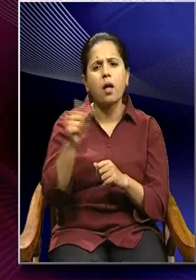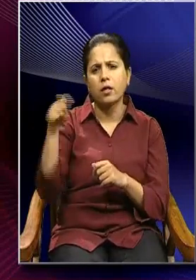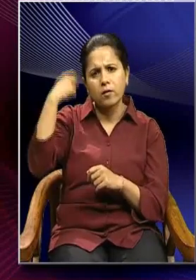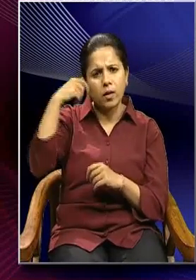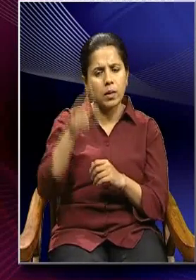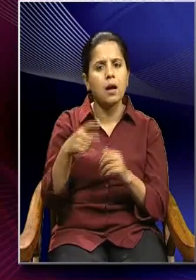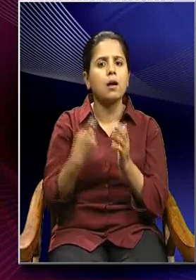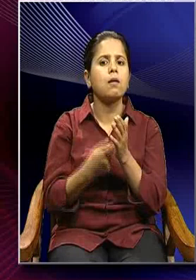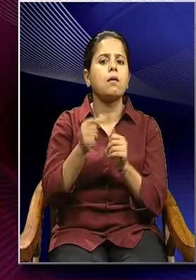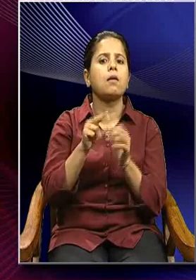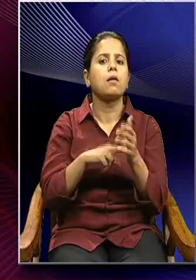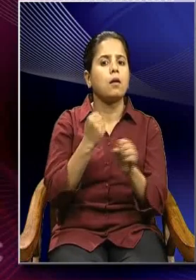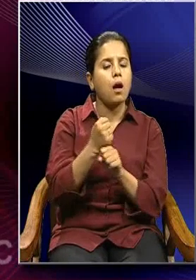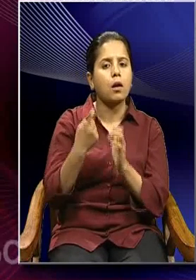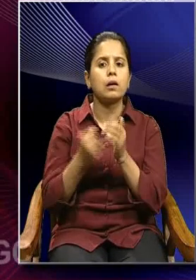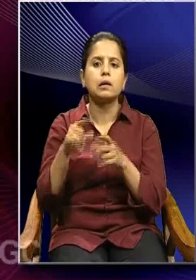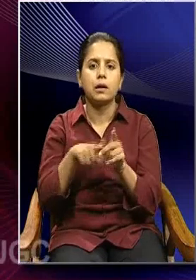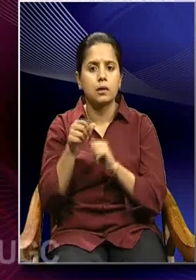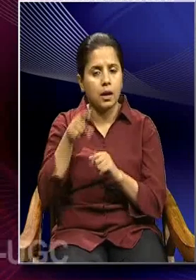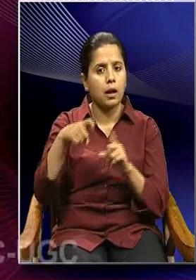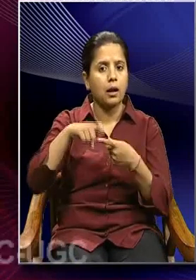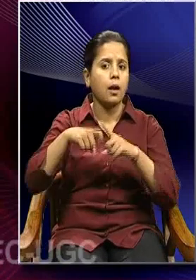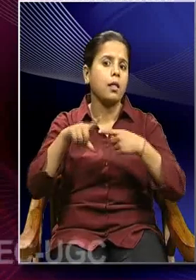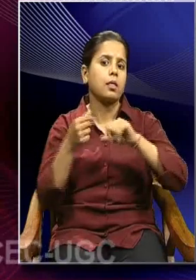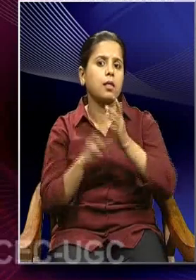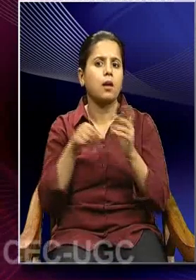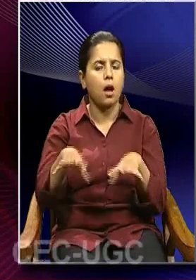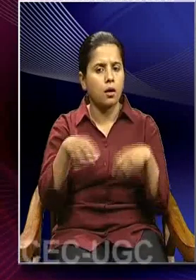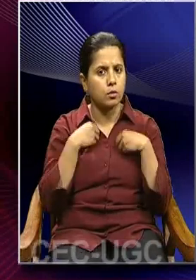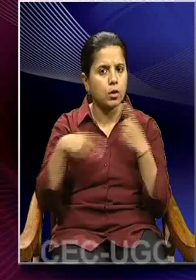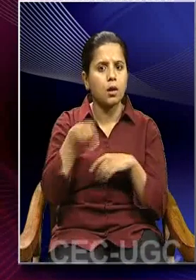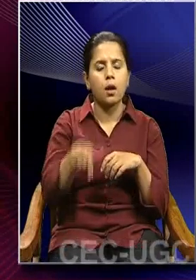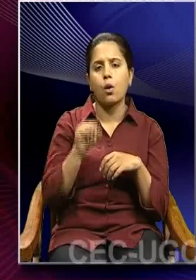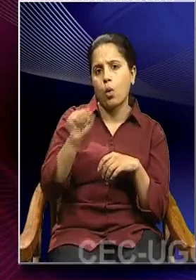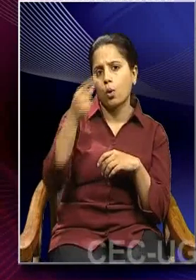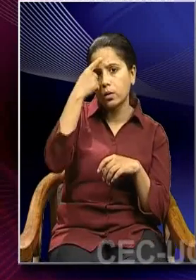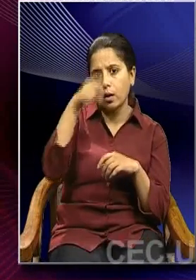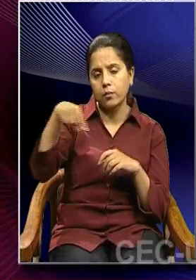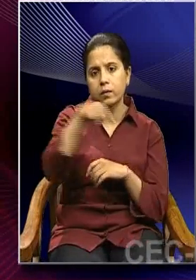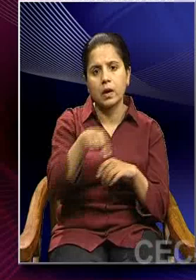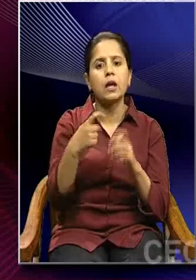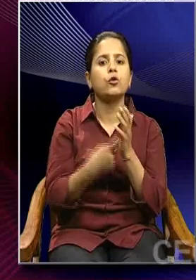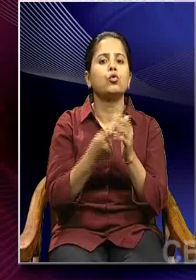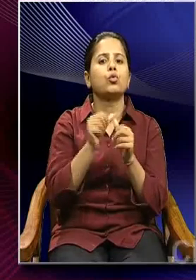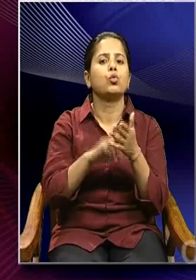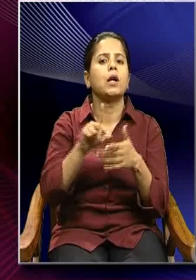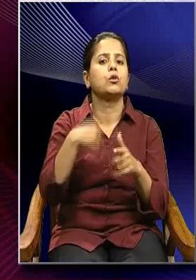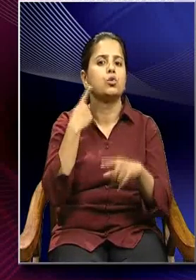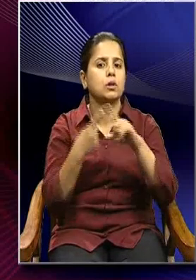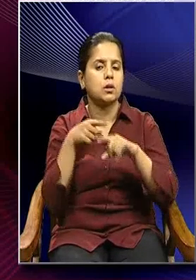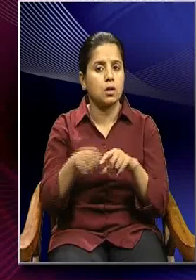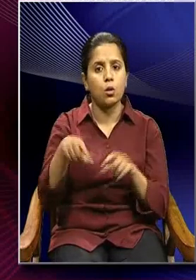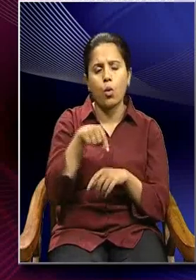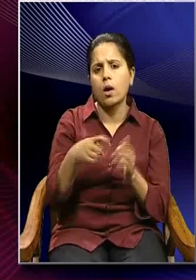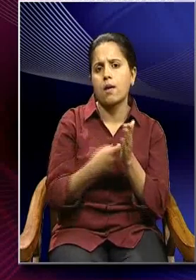called Rangrasiya by Ketan Mehta, which was adaptation of a Marathi writer Ranjit Desai's biographical novel Raja Ravi